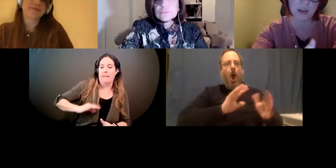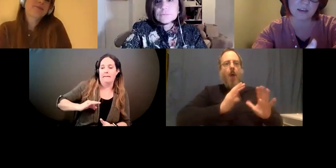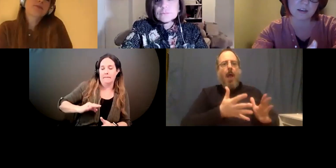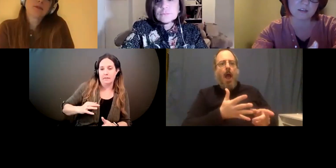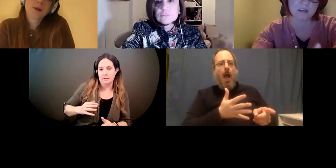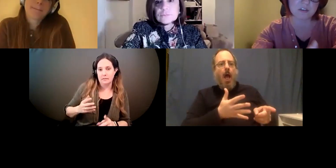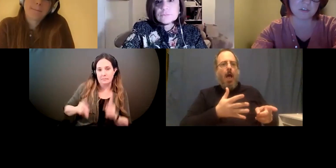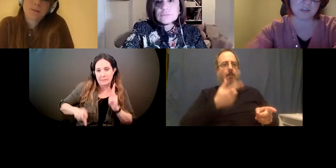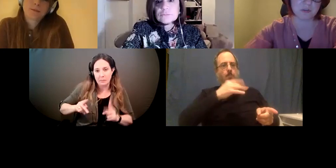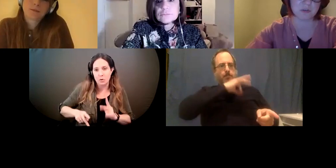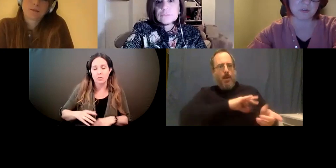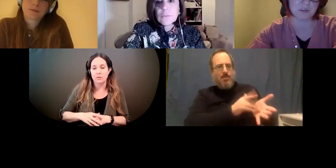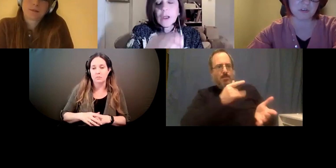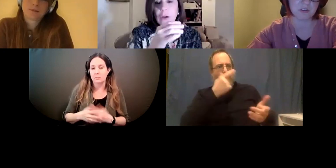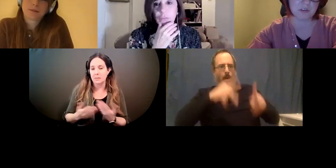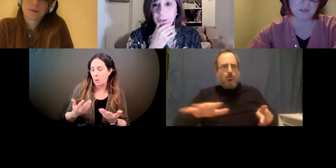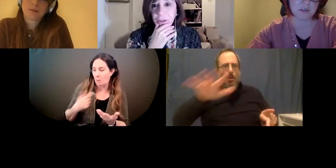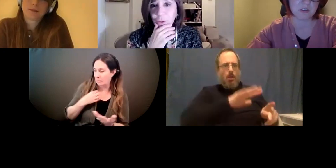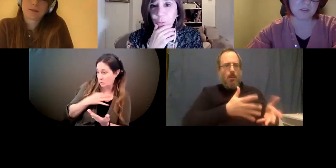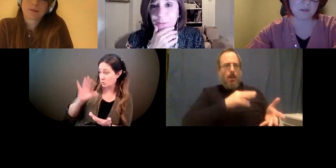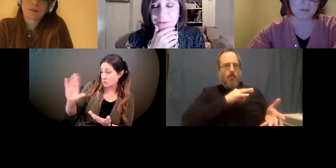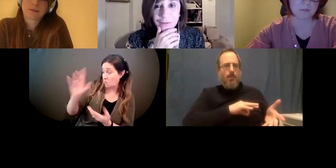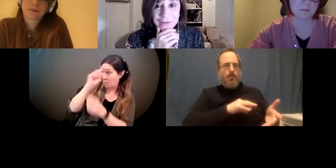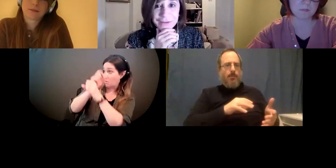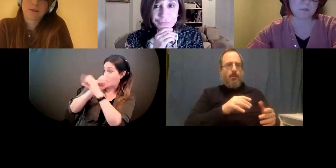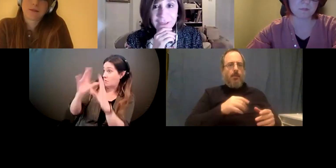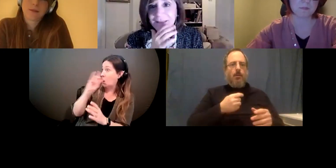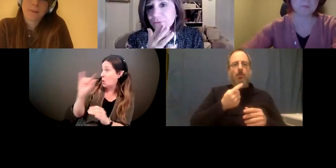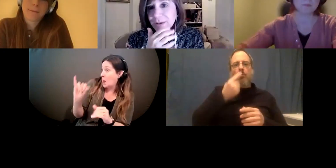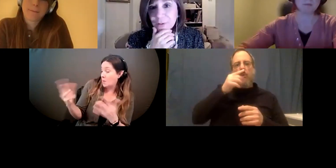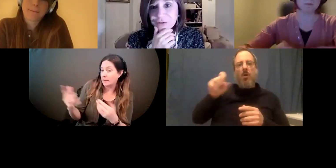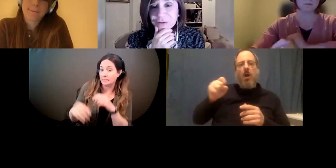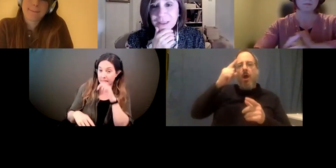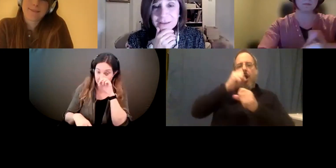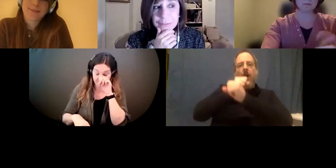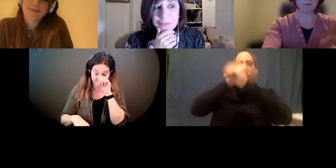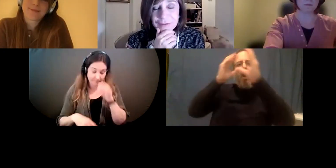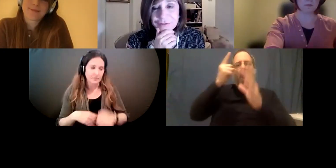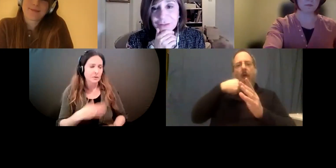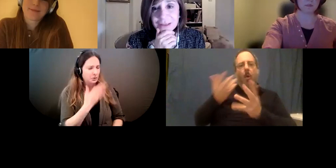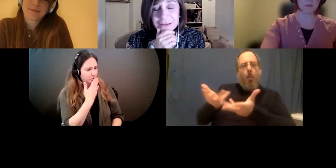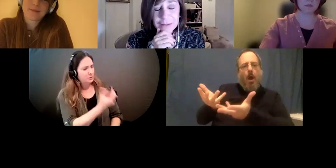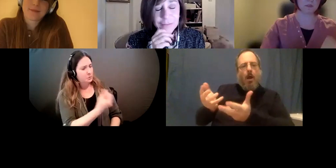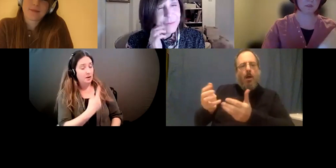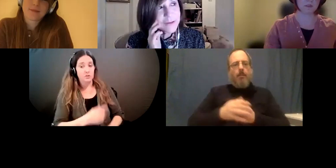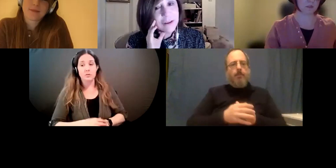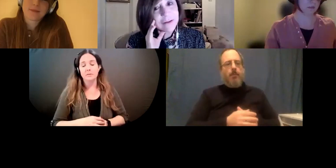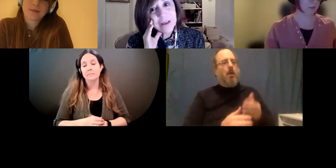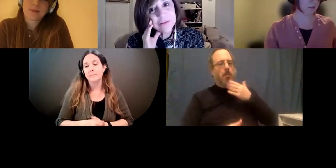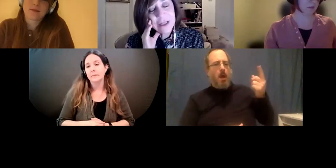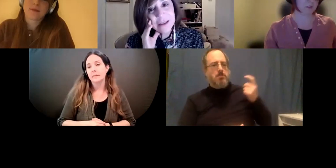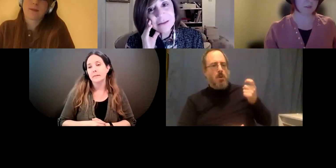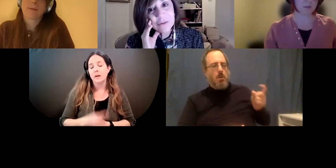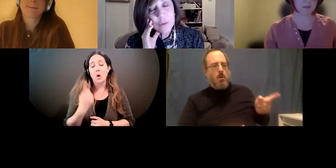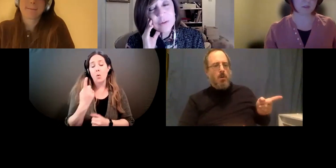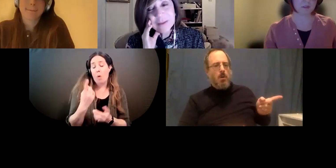look like according to you. Right. Well, I was very distressed. This is a great question to end on. I was very distressed. There was an article the